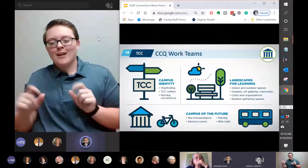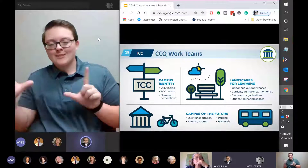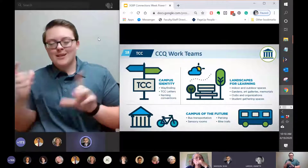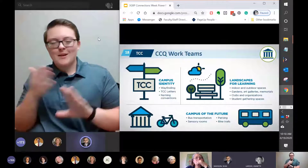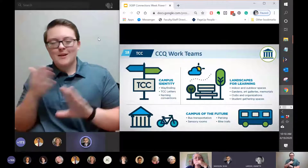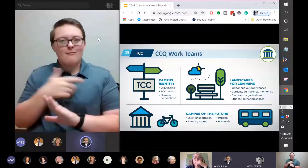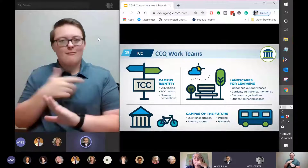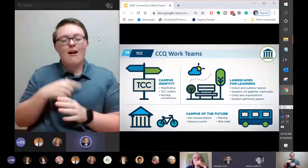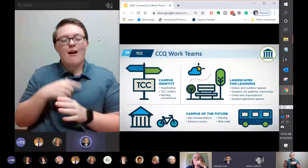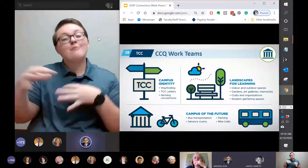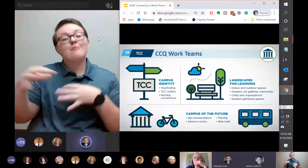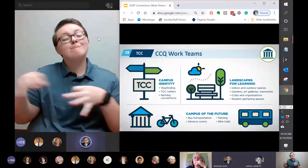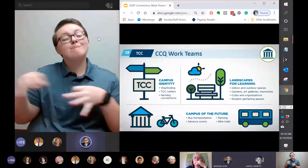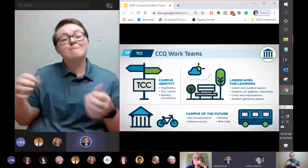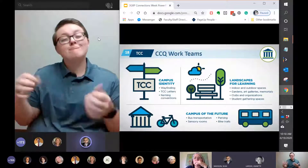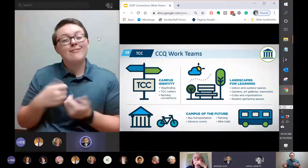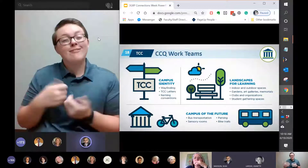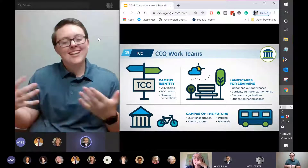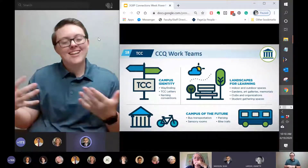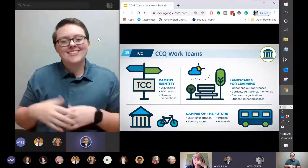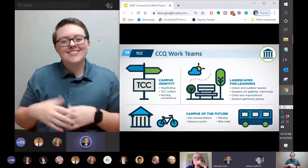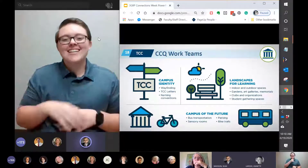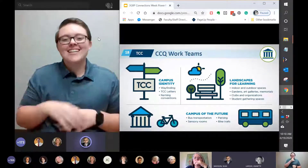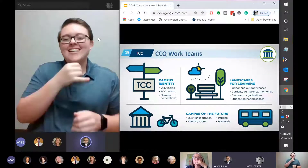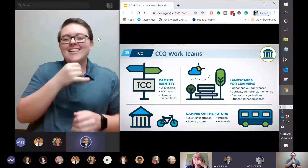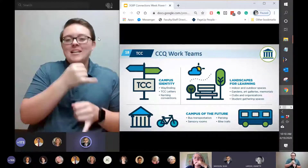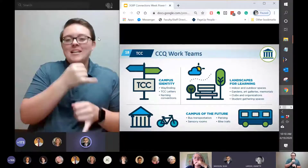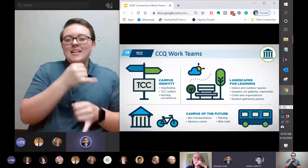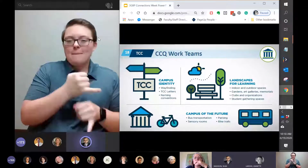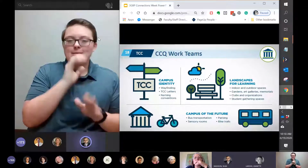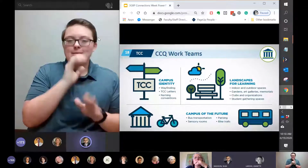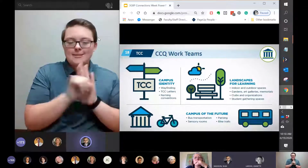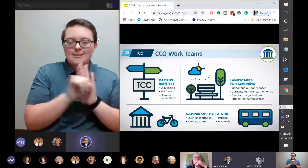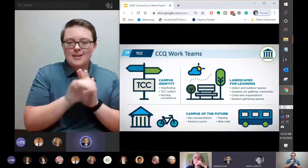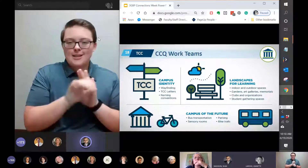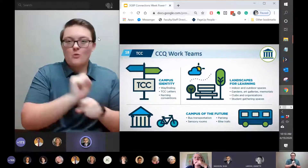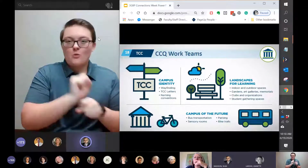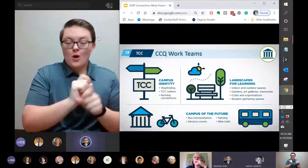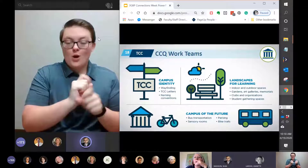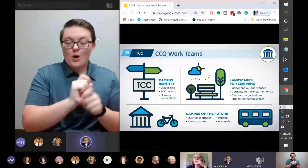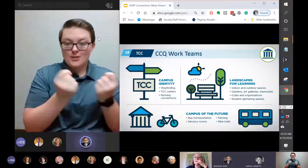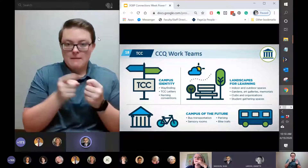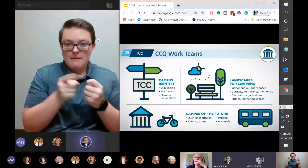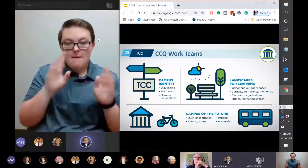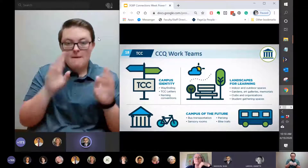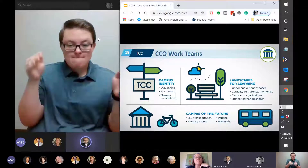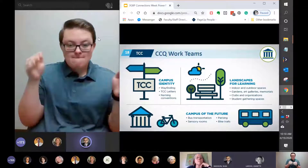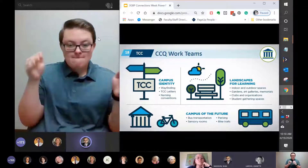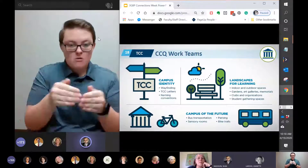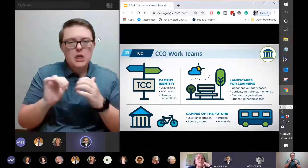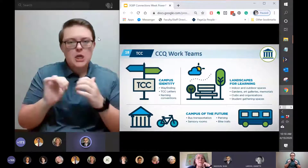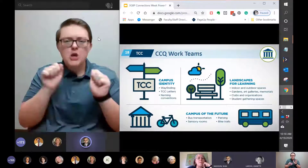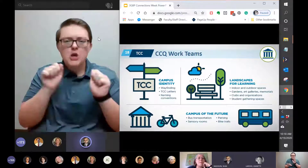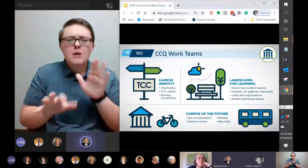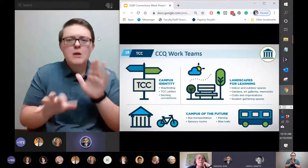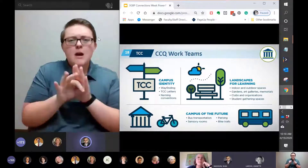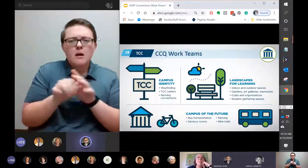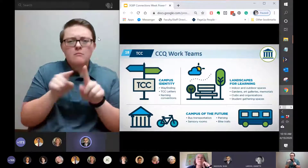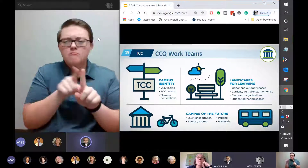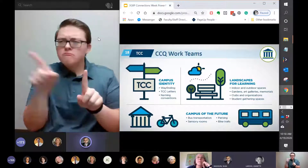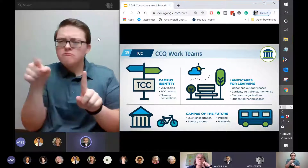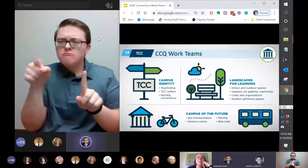right? The campus identity work team is focused on wayfinding and will be moving forward quickly this fall, beginning